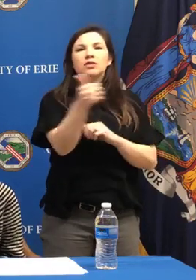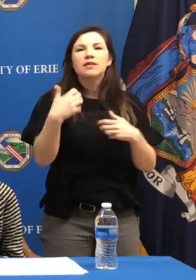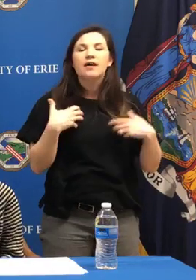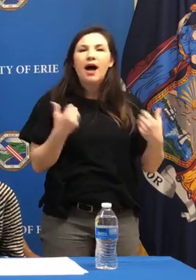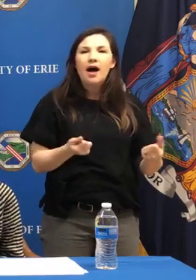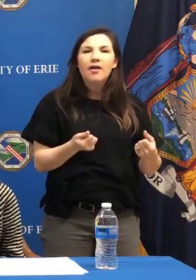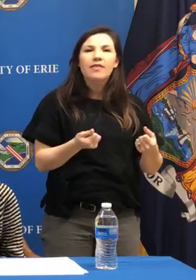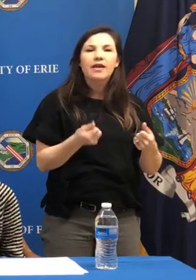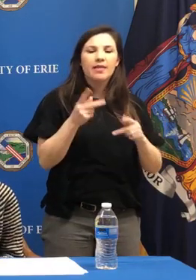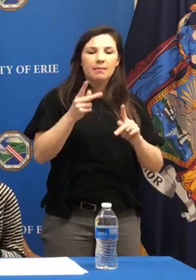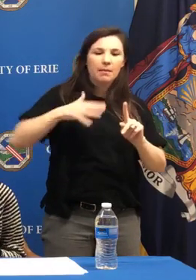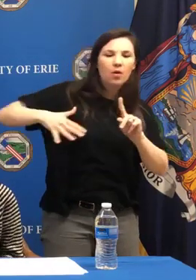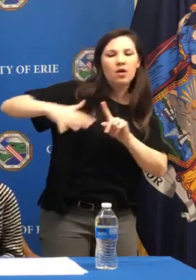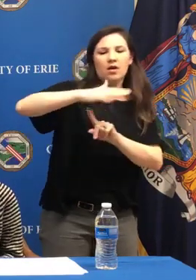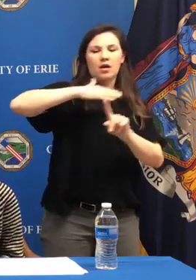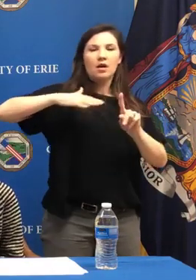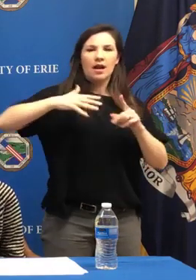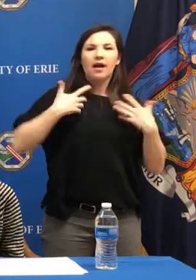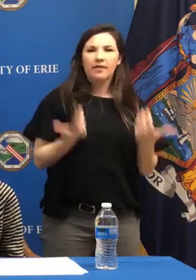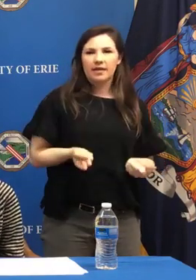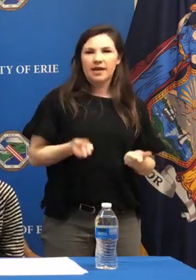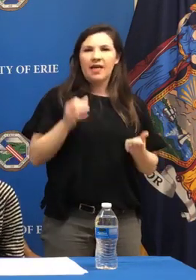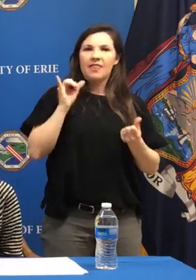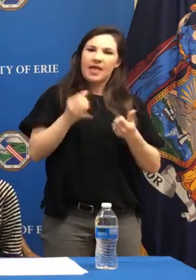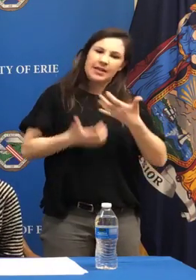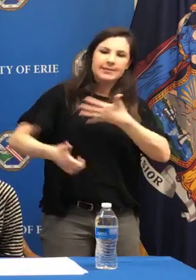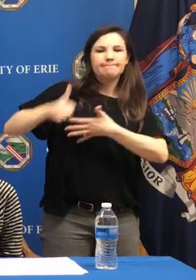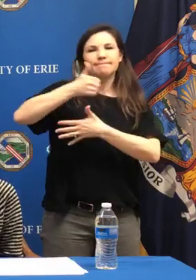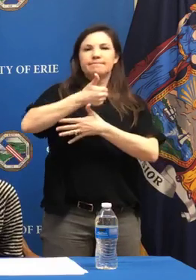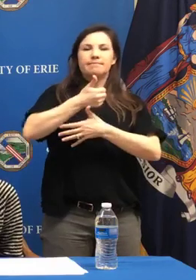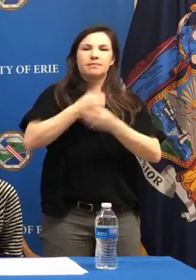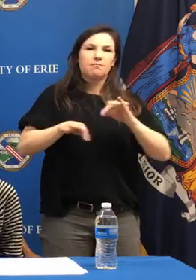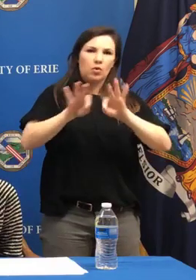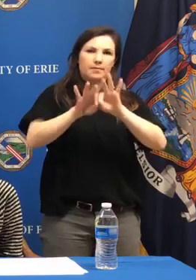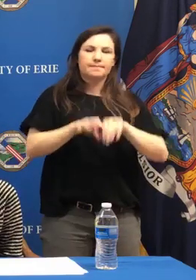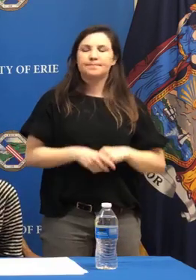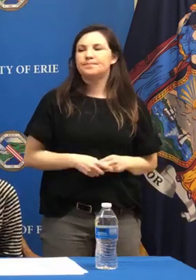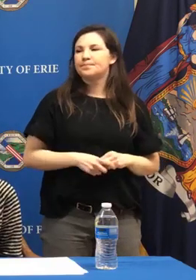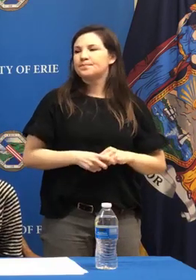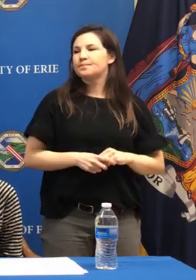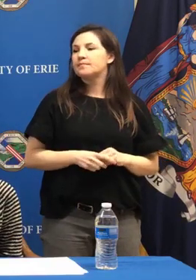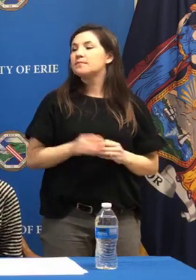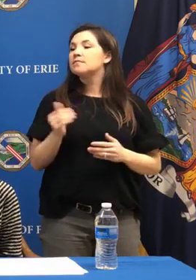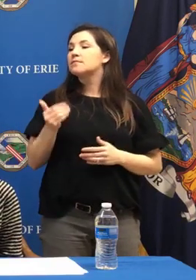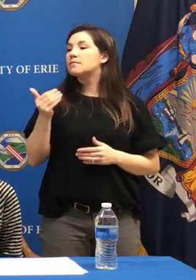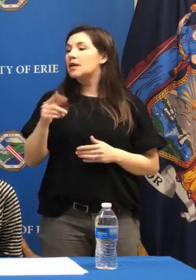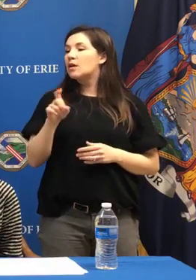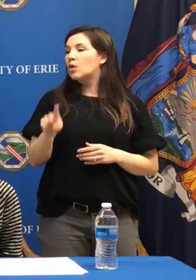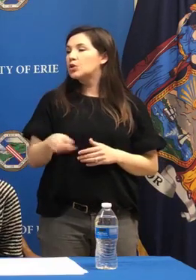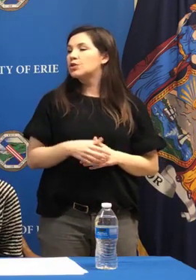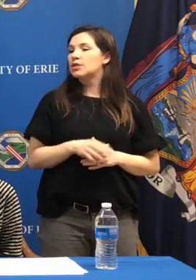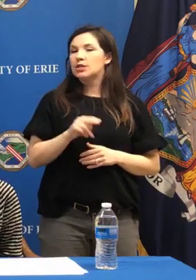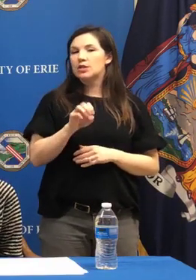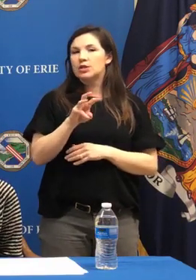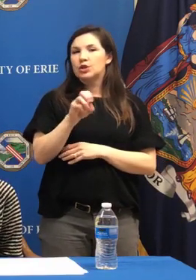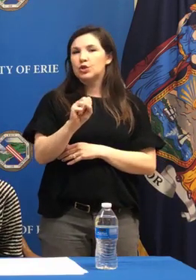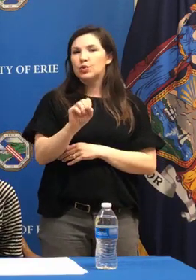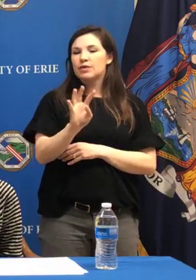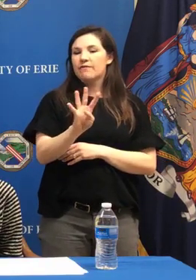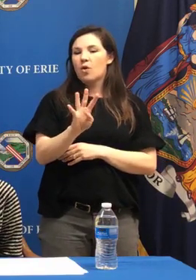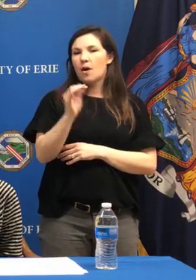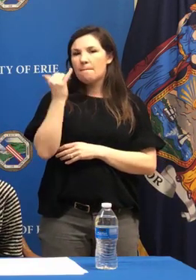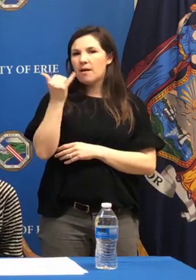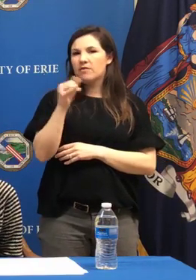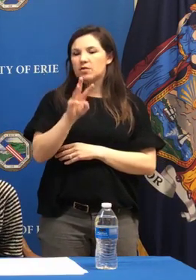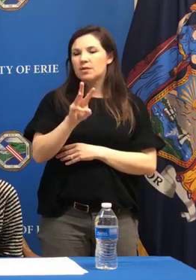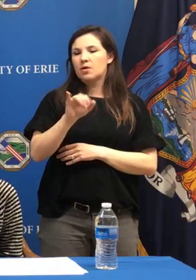keep the people around us healthy. That's what we have to focus on. Thank you. Next question to News 4 Buffalo,